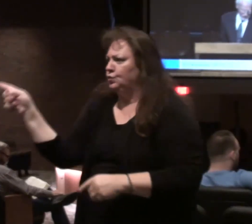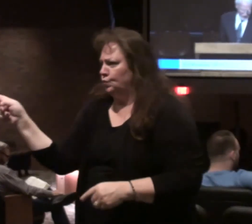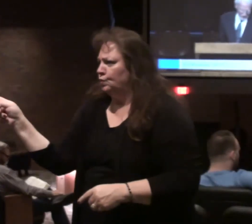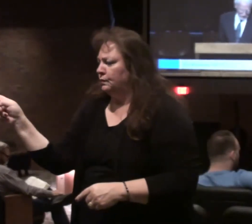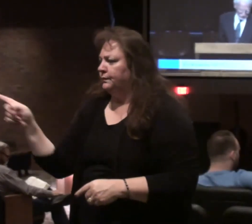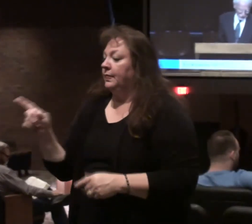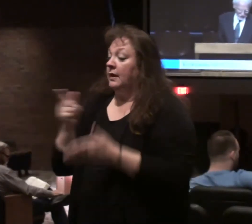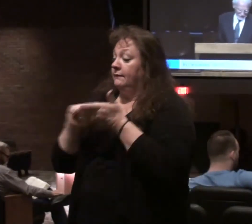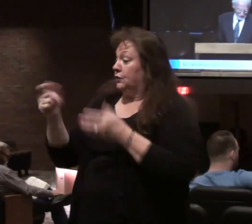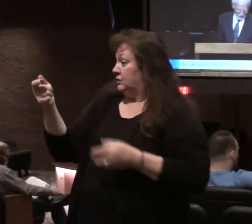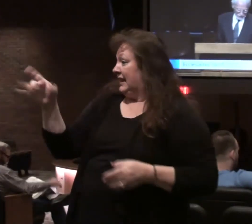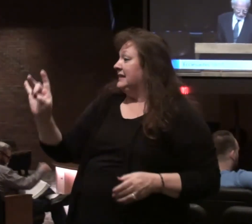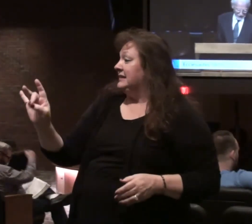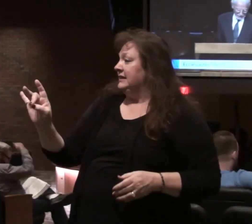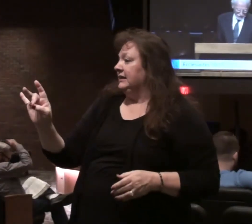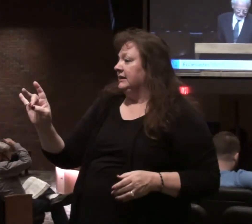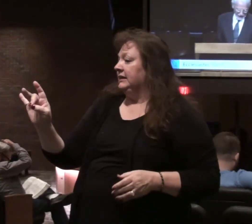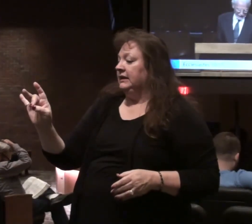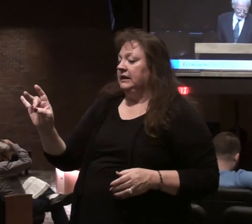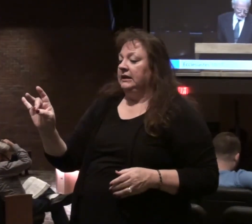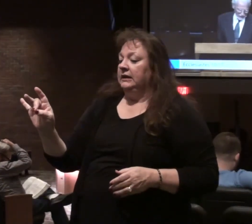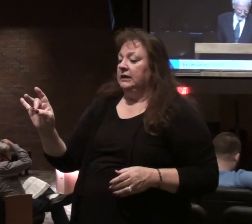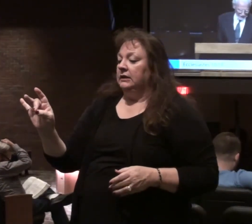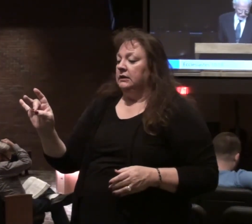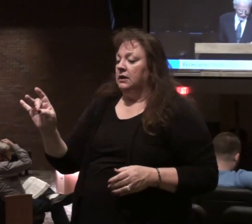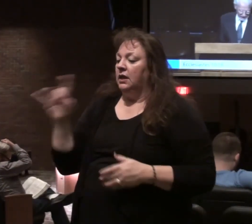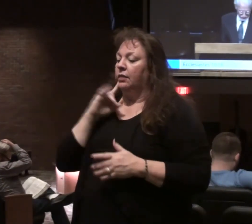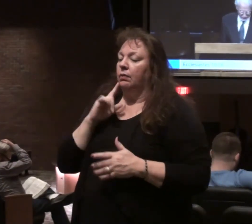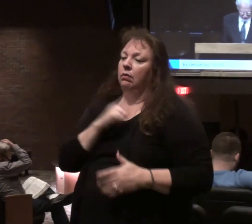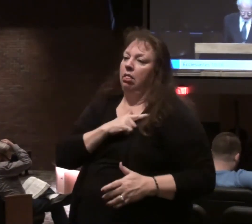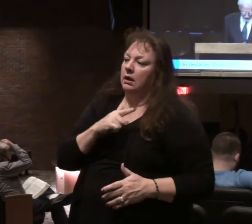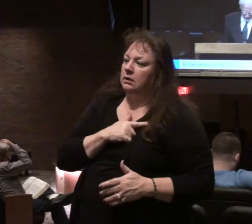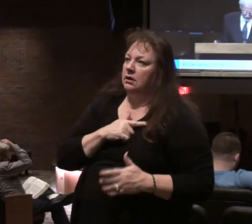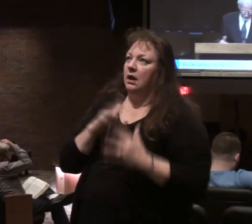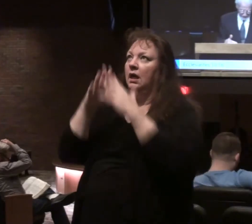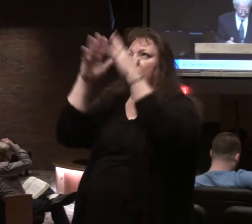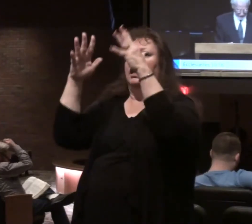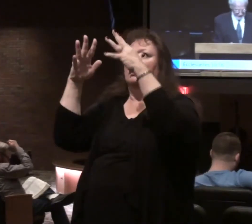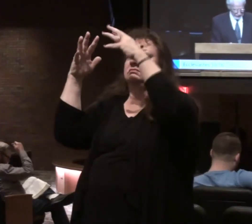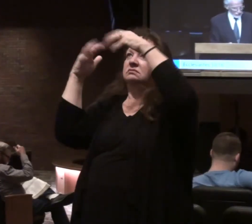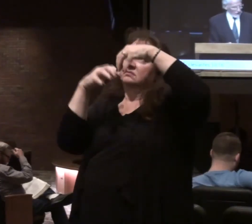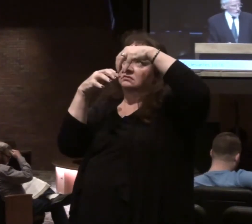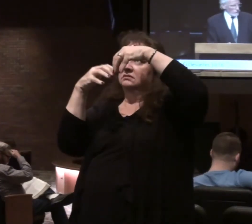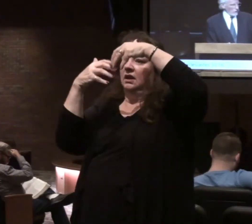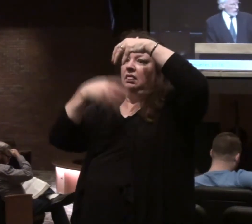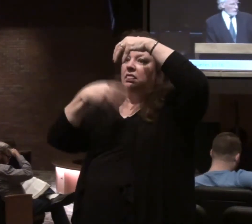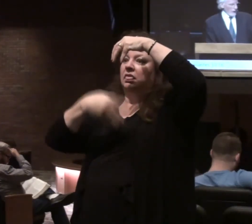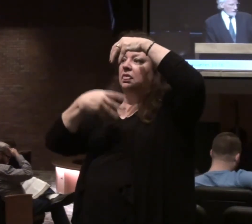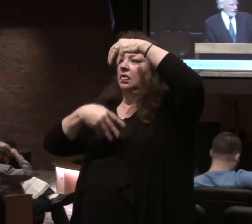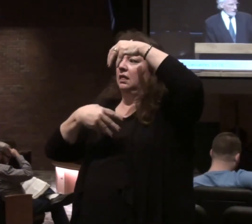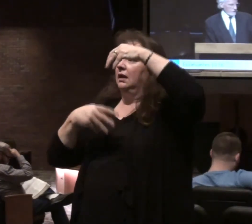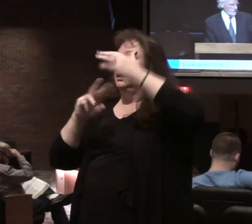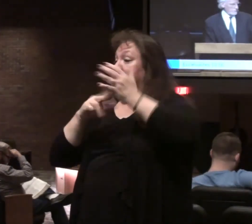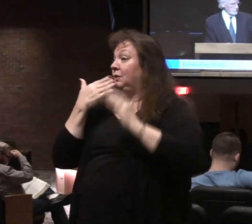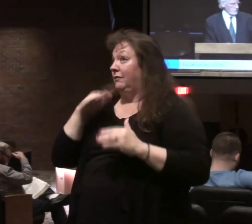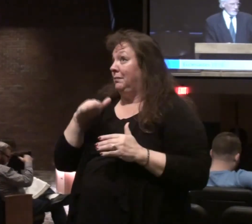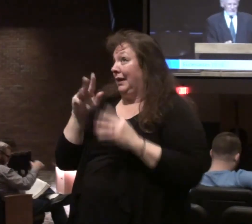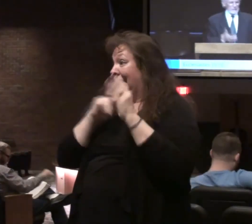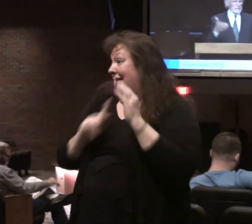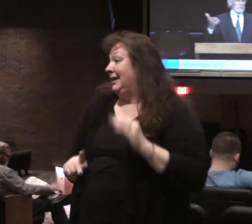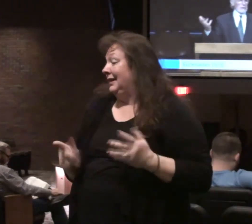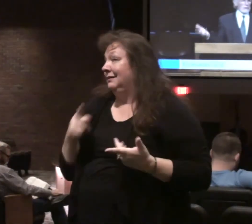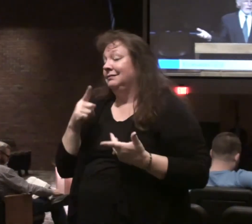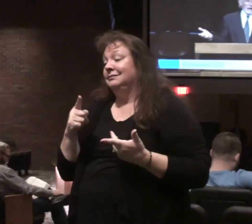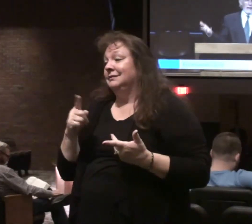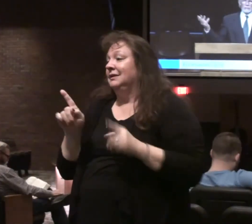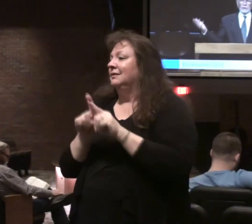Verse 18, through indolence the rafters sag, through slackness the house leaks. That's an illustration when you got a bad king. He